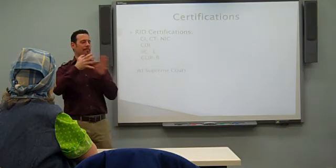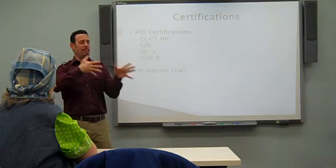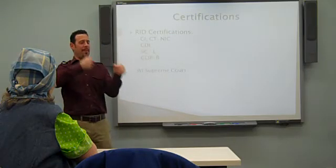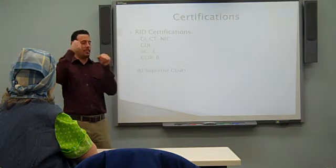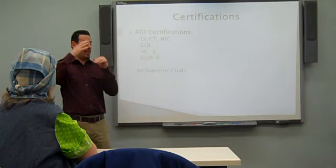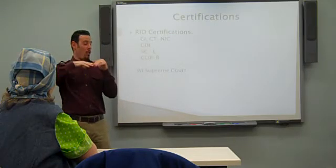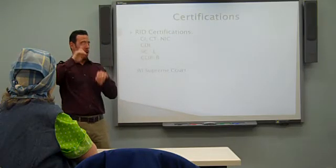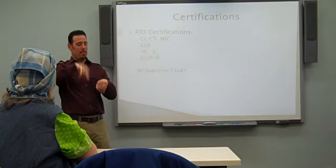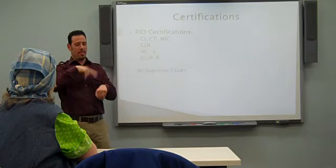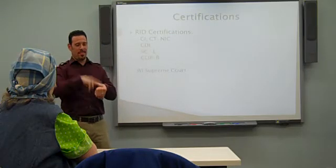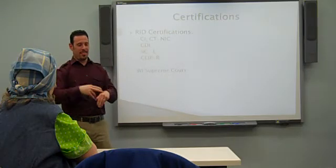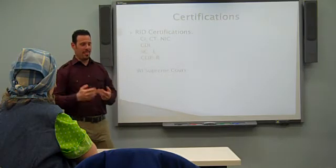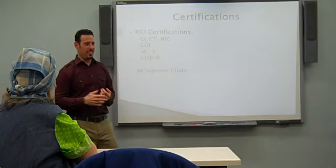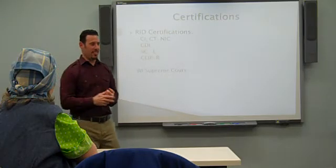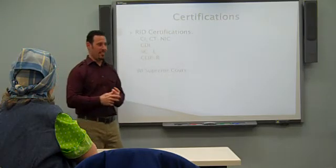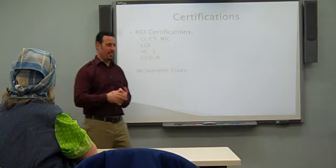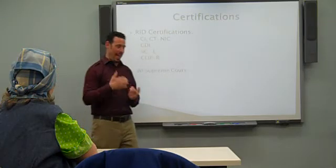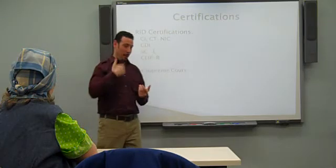So the hormones